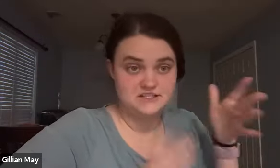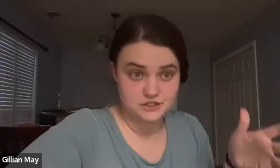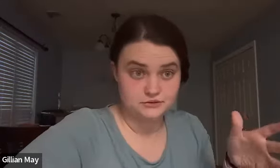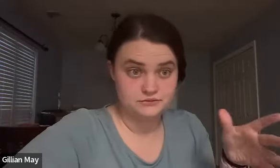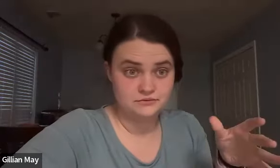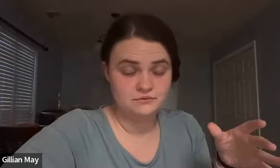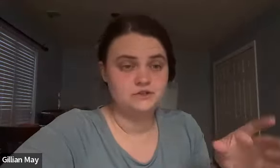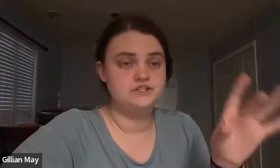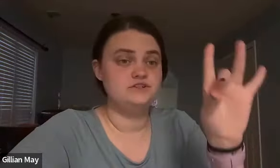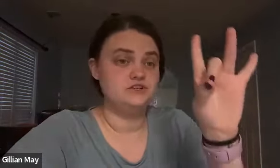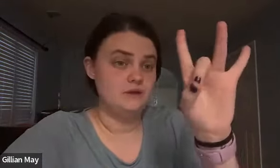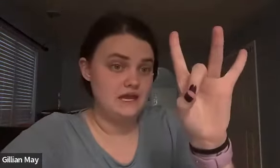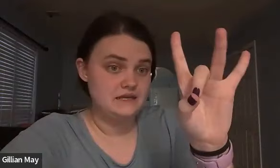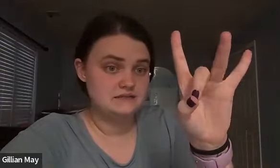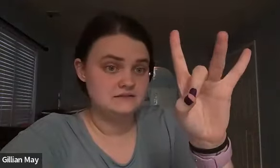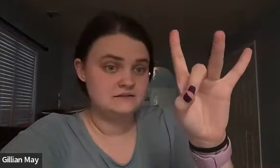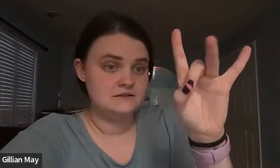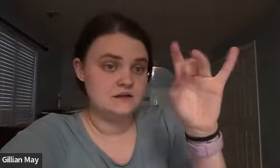832, what you do is you do